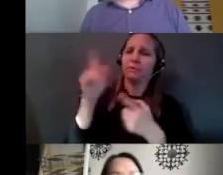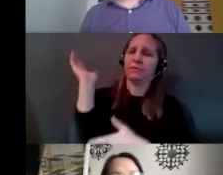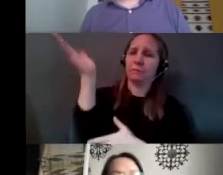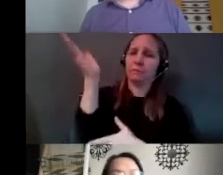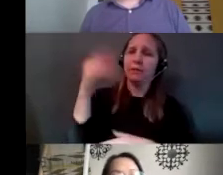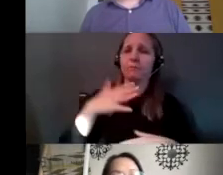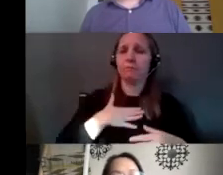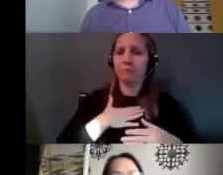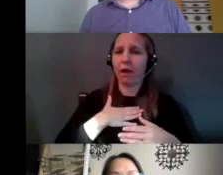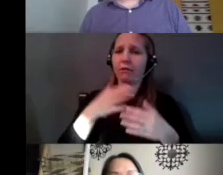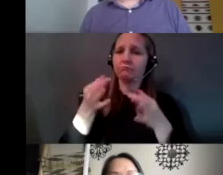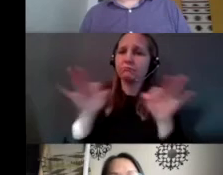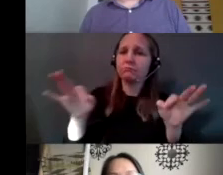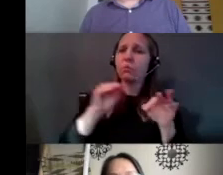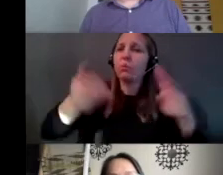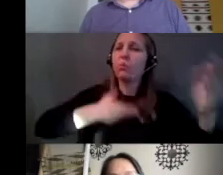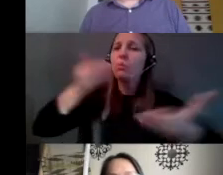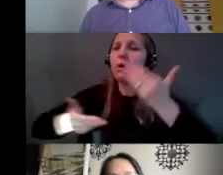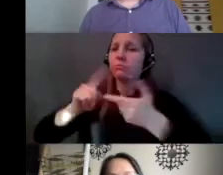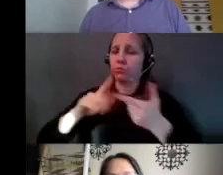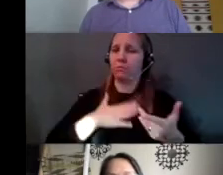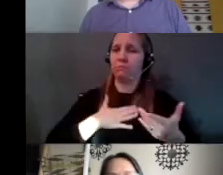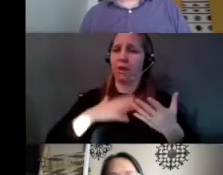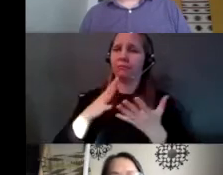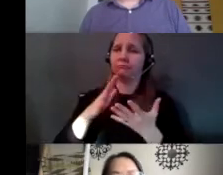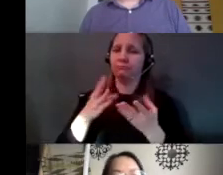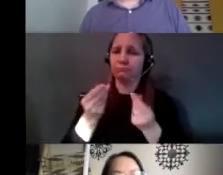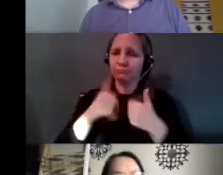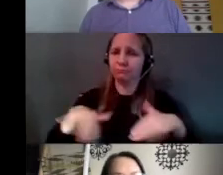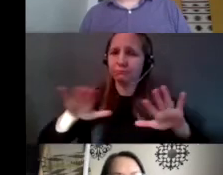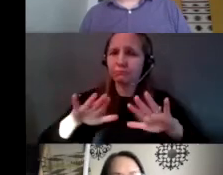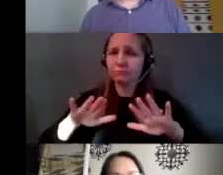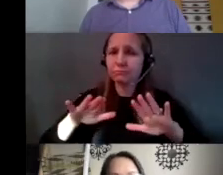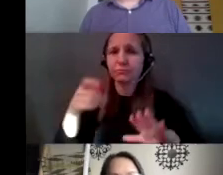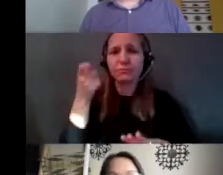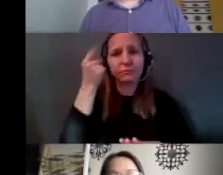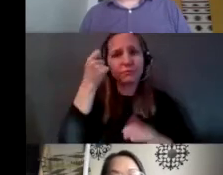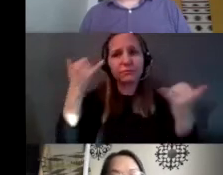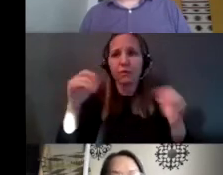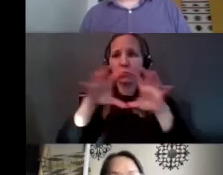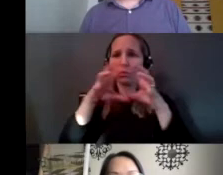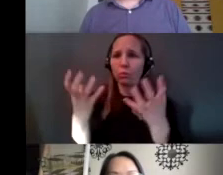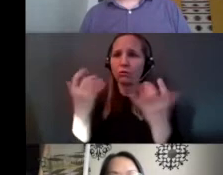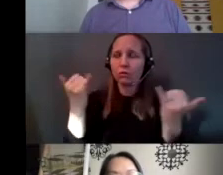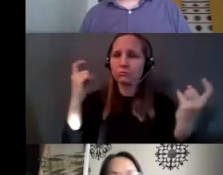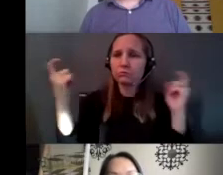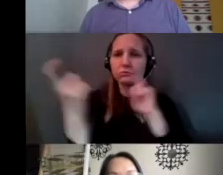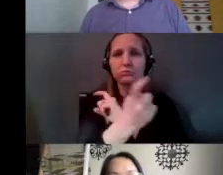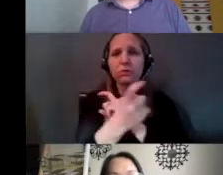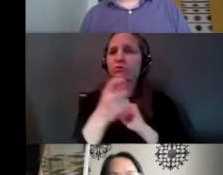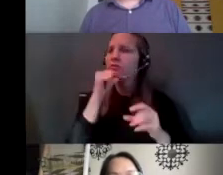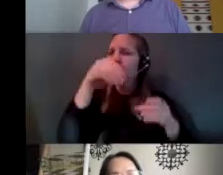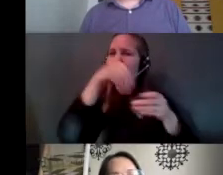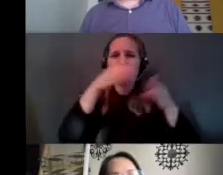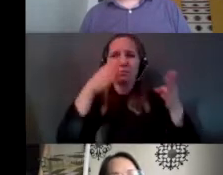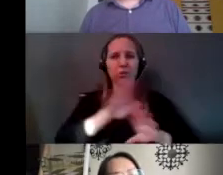to our traditional territory. But because the world has shifted to this online platform,